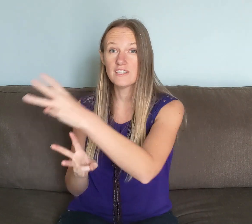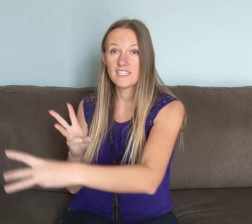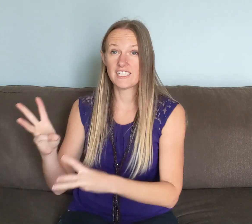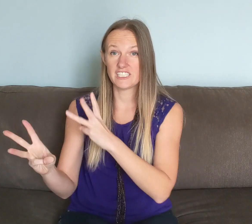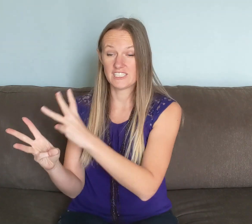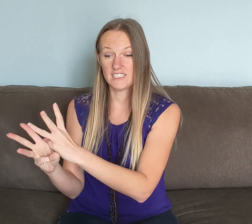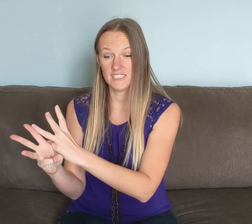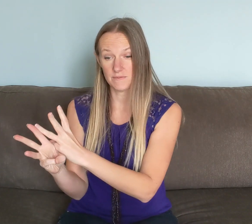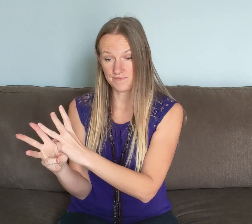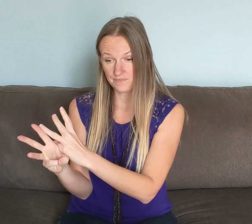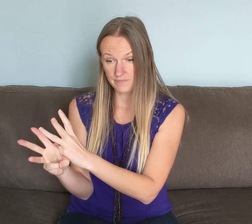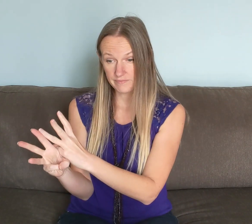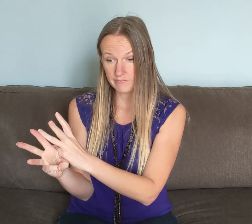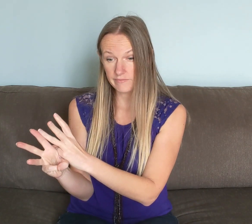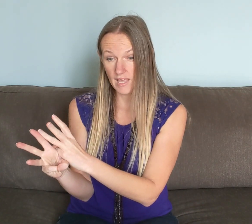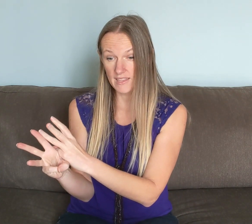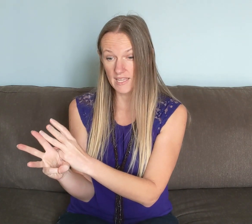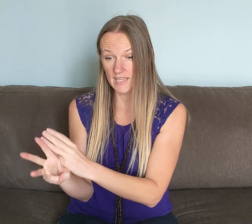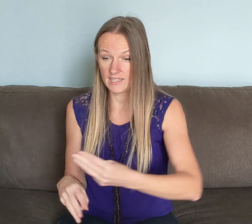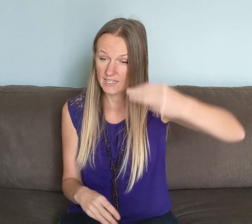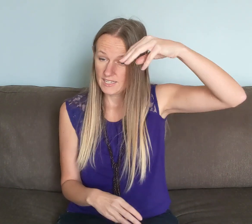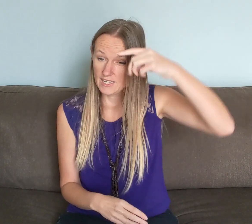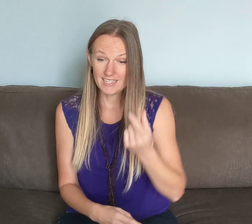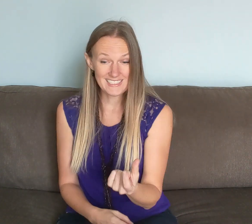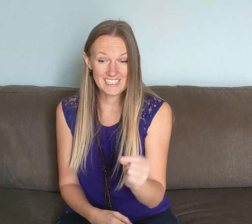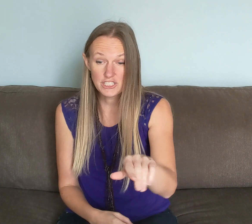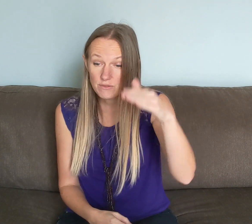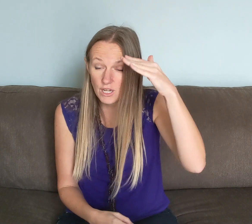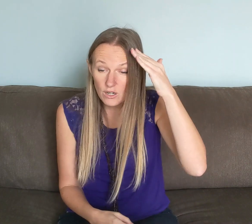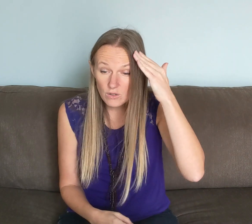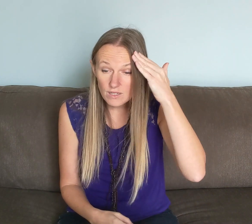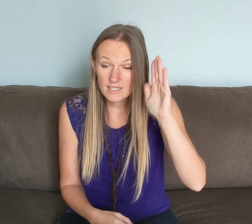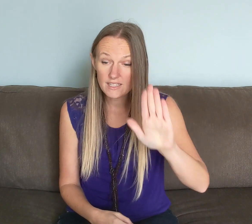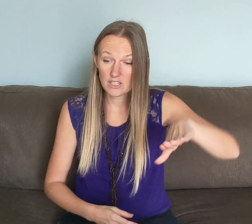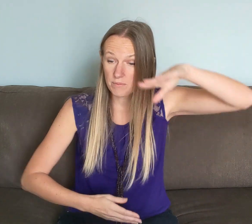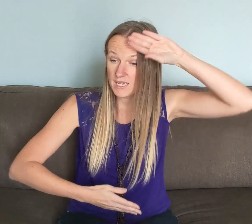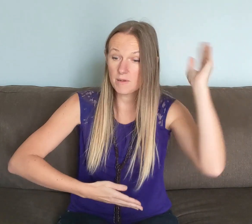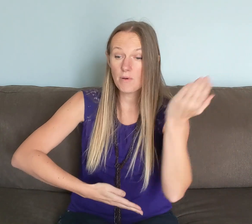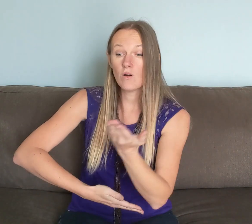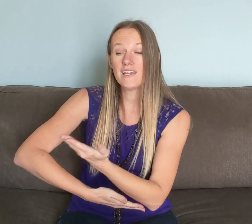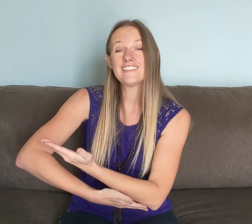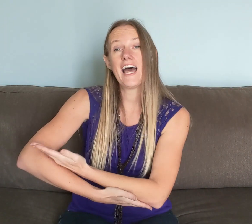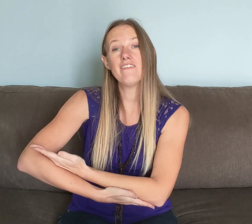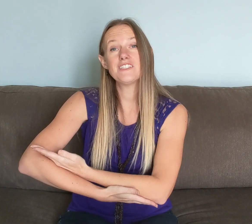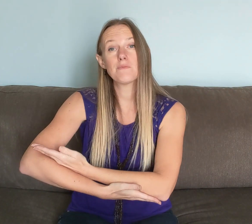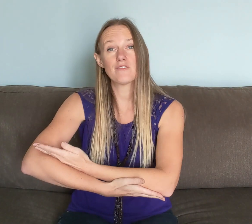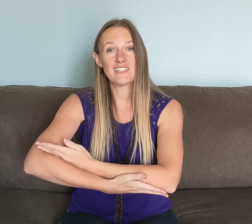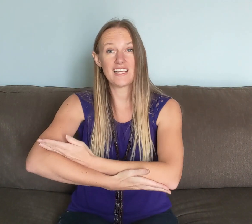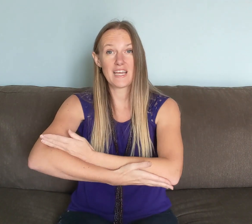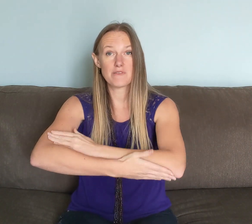the nations? And then, did you know that your baby boy is heaven's perfect lamb? So